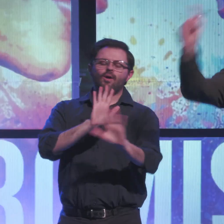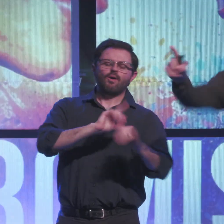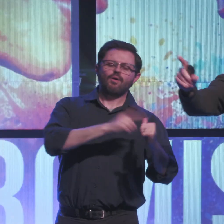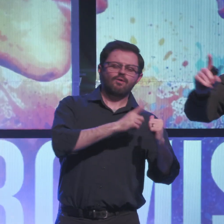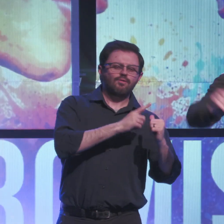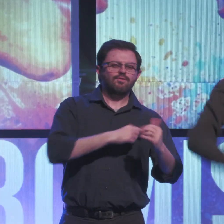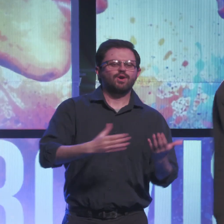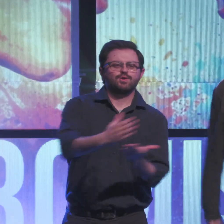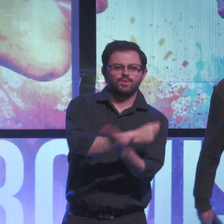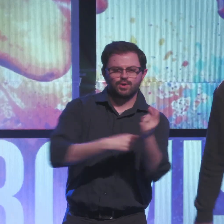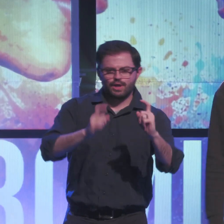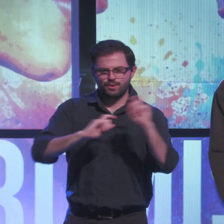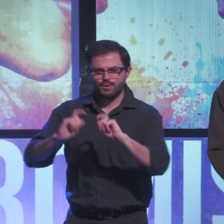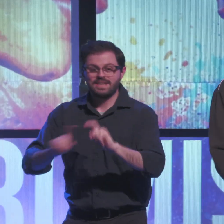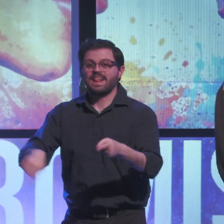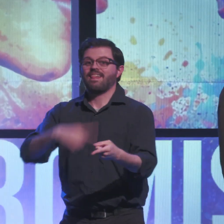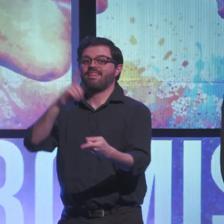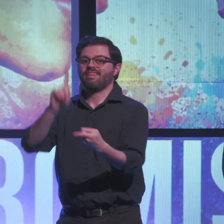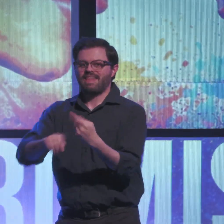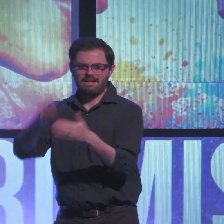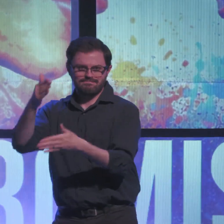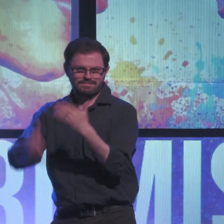donations, then close in prayer.